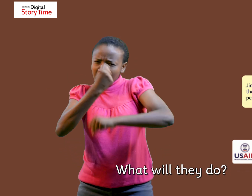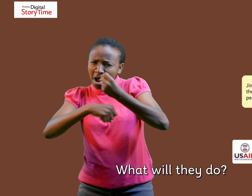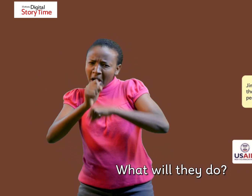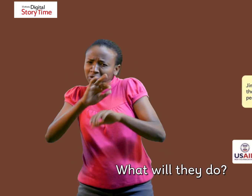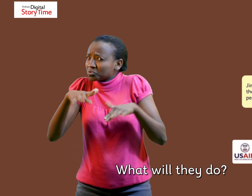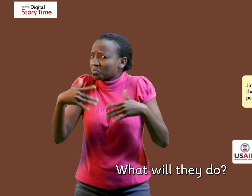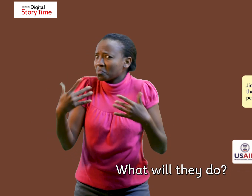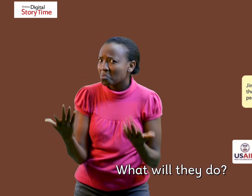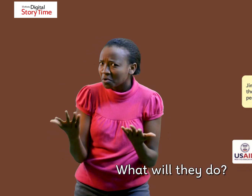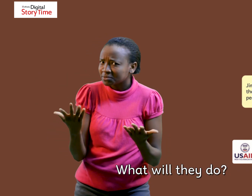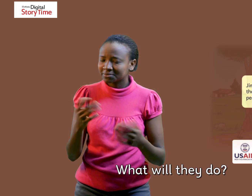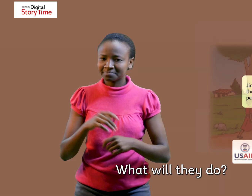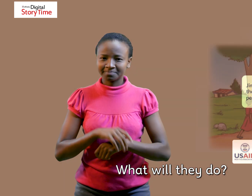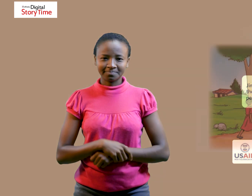What will they do?